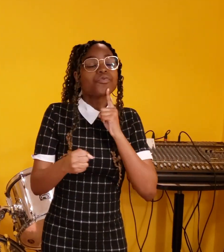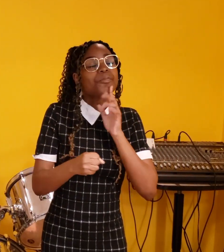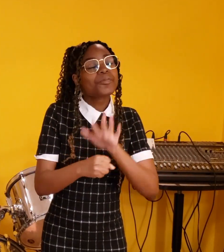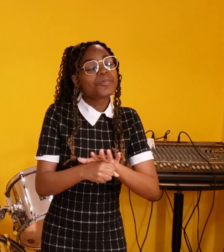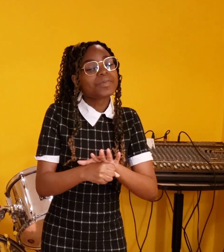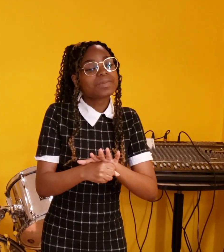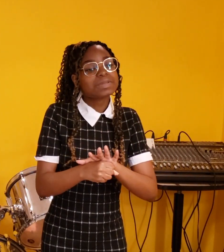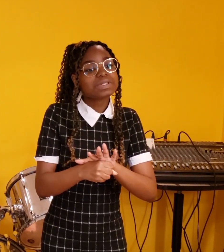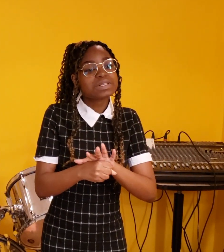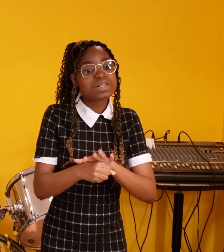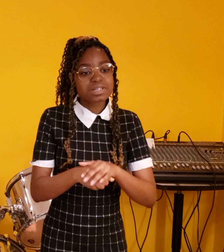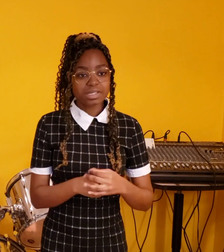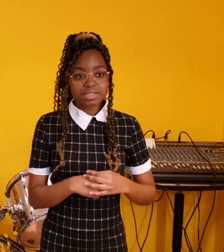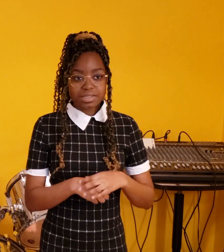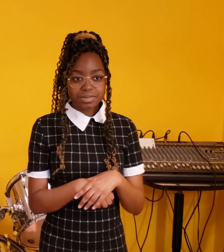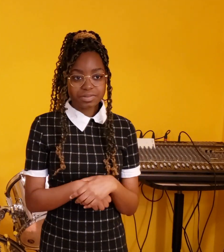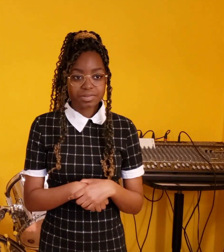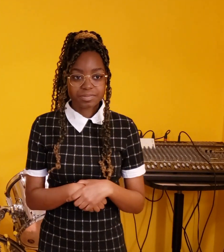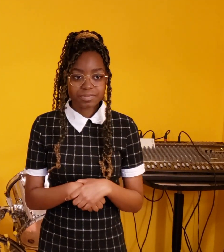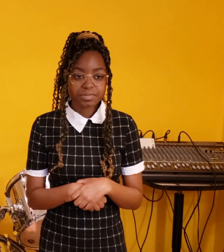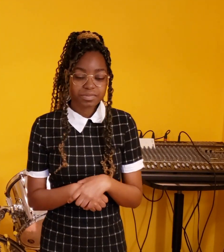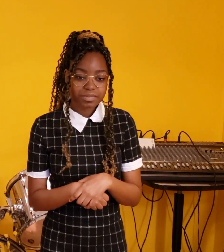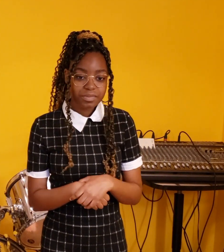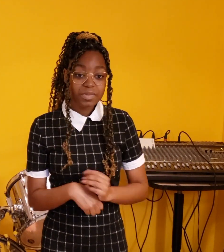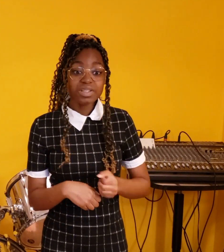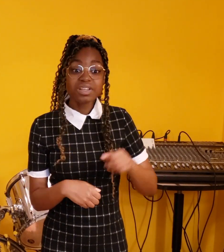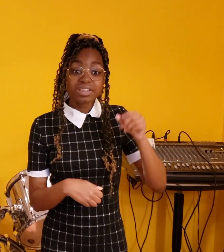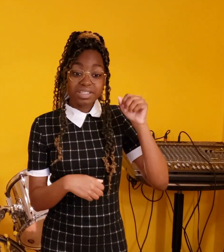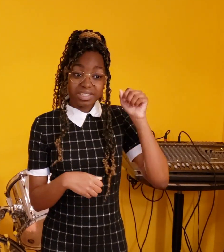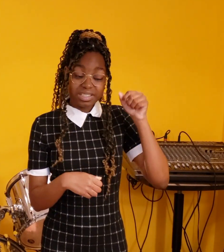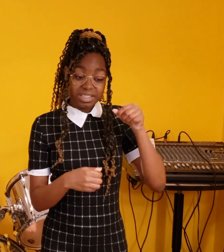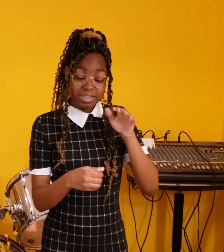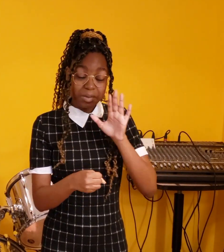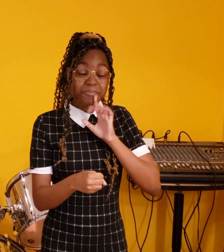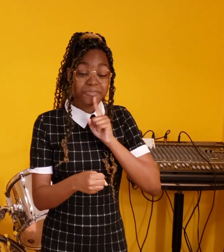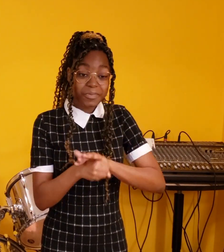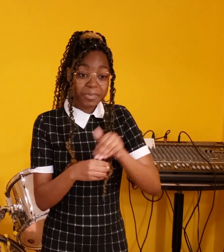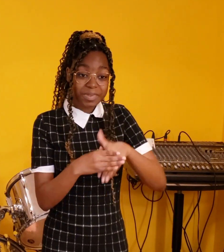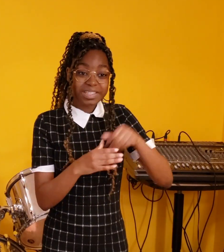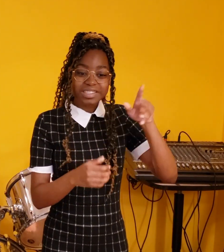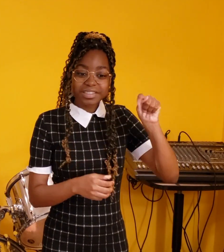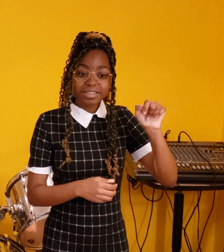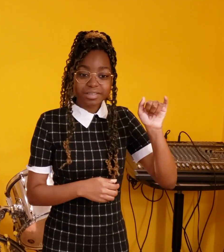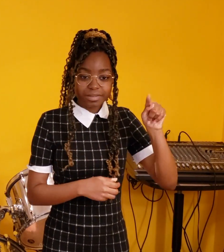And to look at that, please turn with me to Titus. Titus chapter 1.